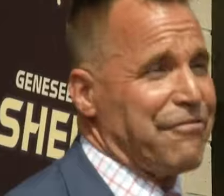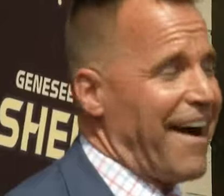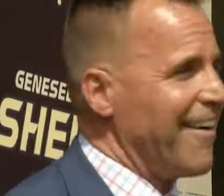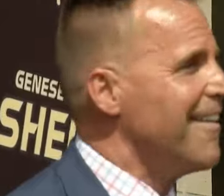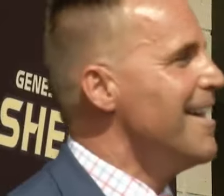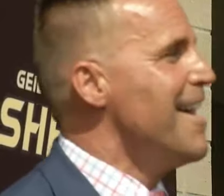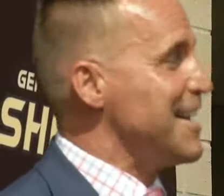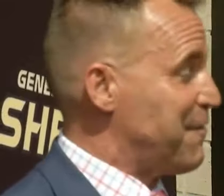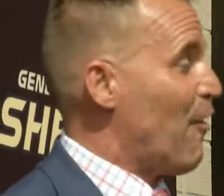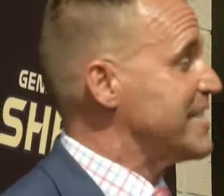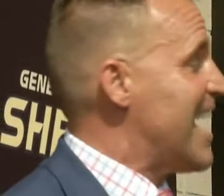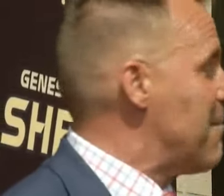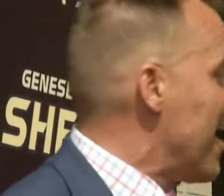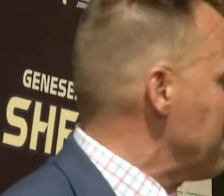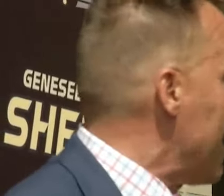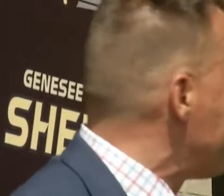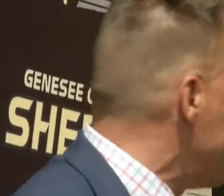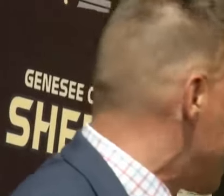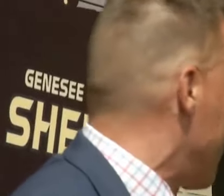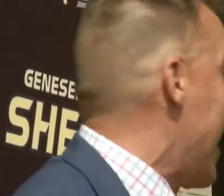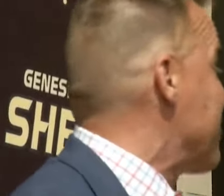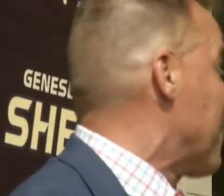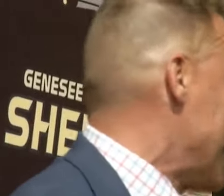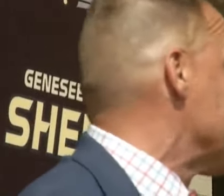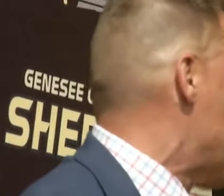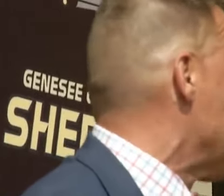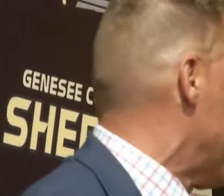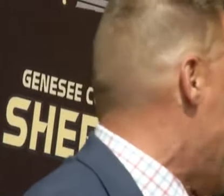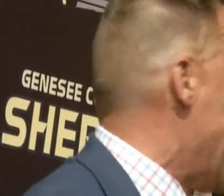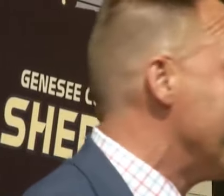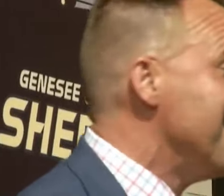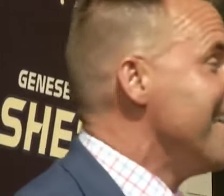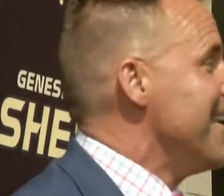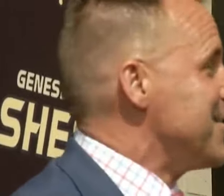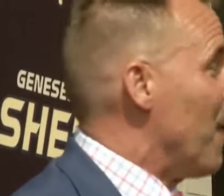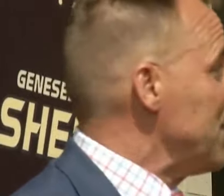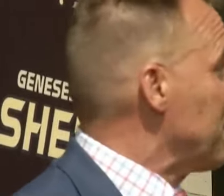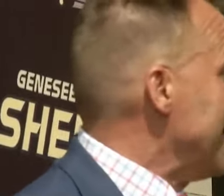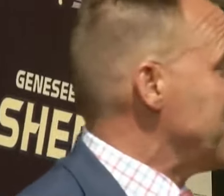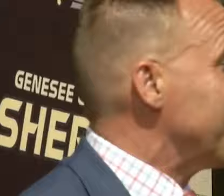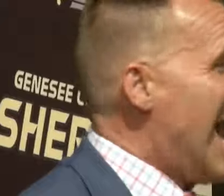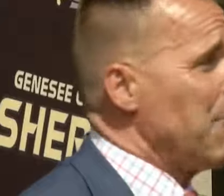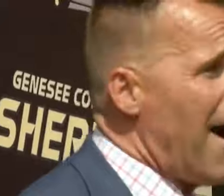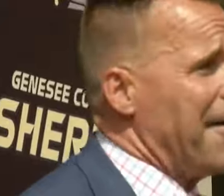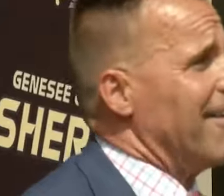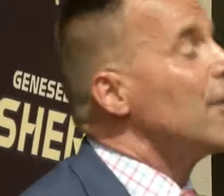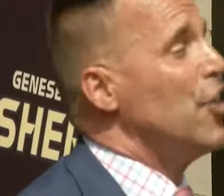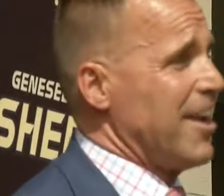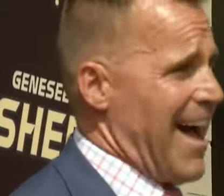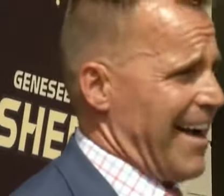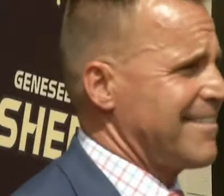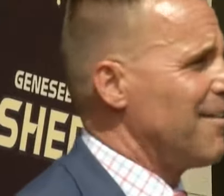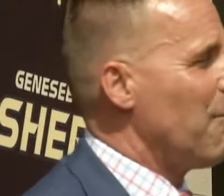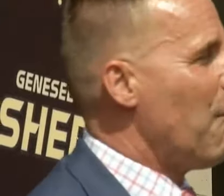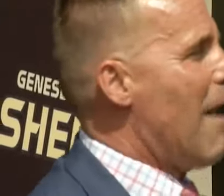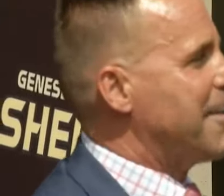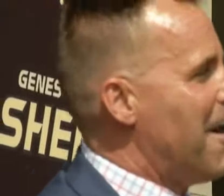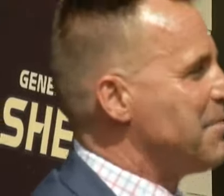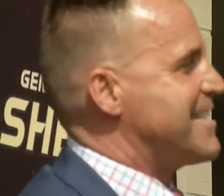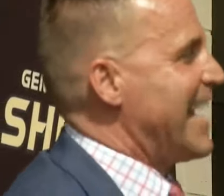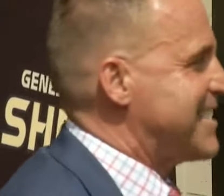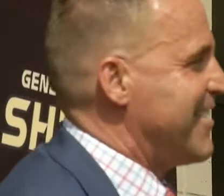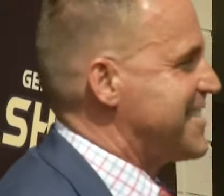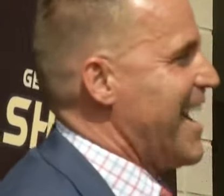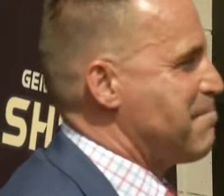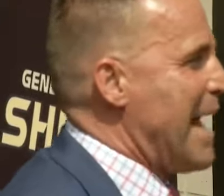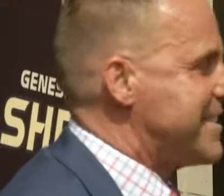is a qualifier. As a four-time Ironman finisher, I have great respect for that. So if you think you can outrun her, good luck.